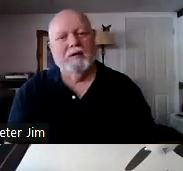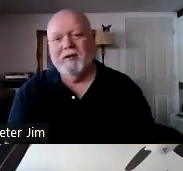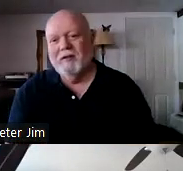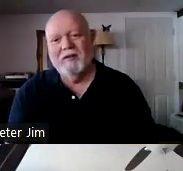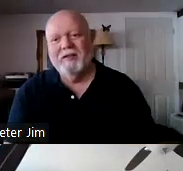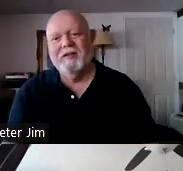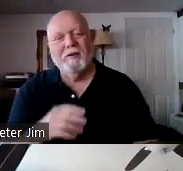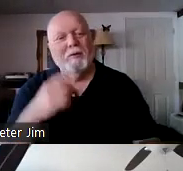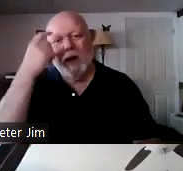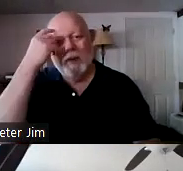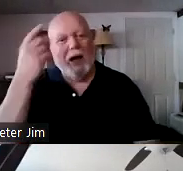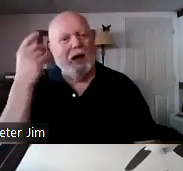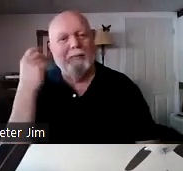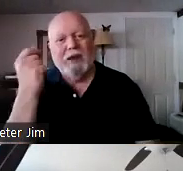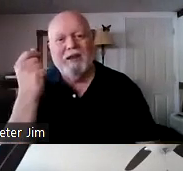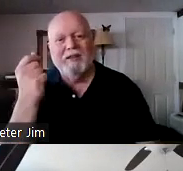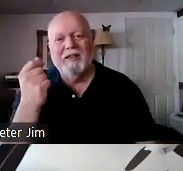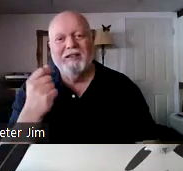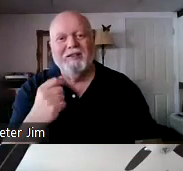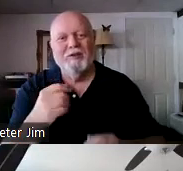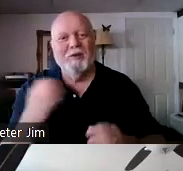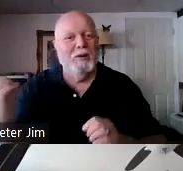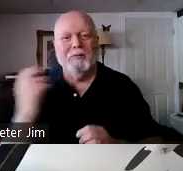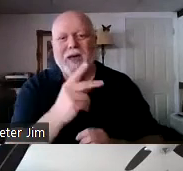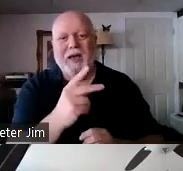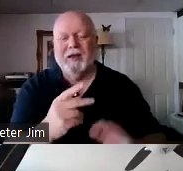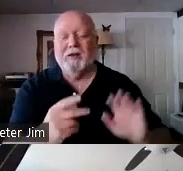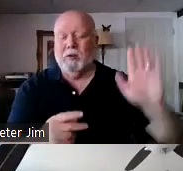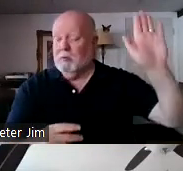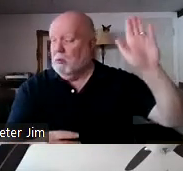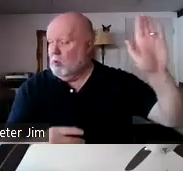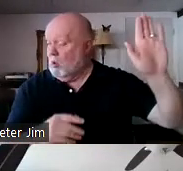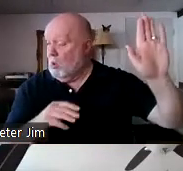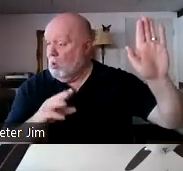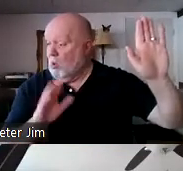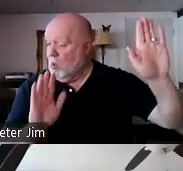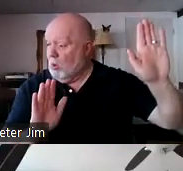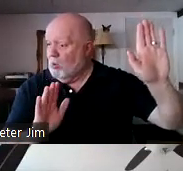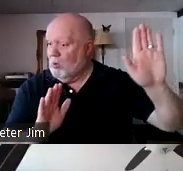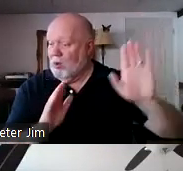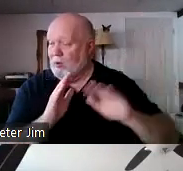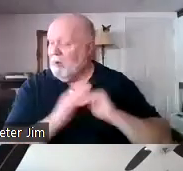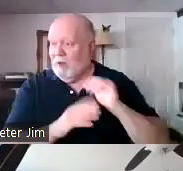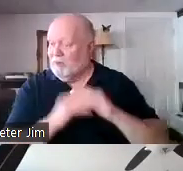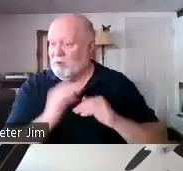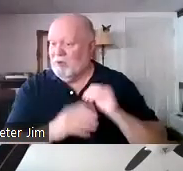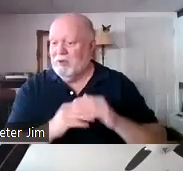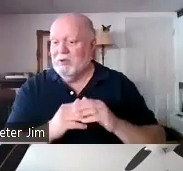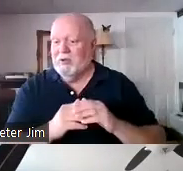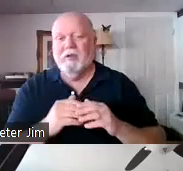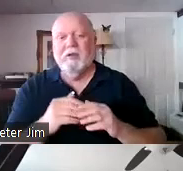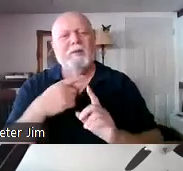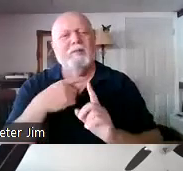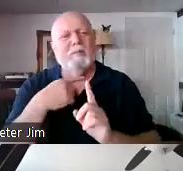where my mind went immediately. And that made me uncomfortable, which also solidified this thing in my mind where I was like, okay, this